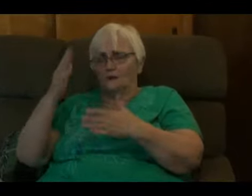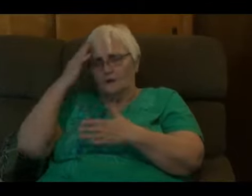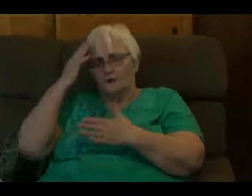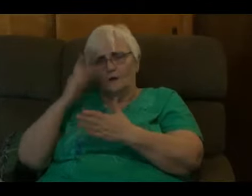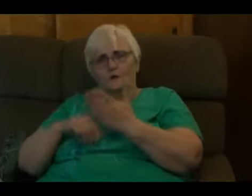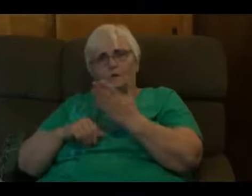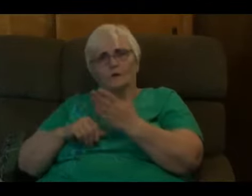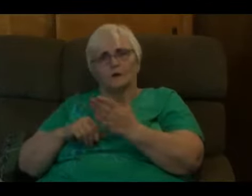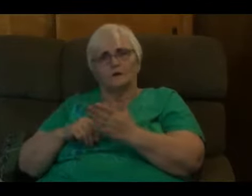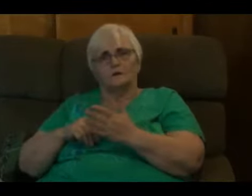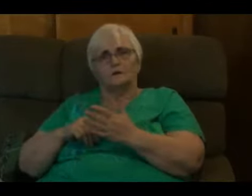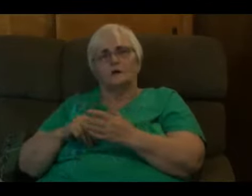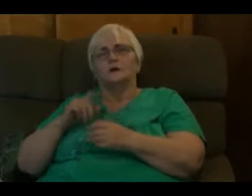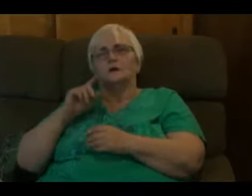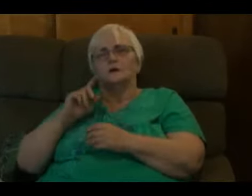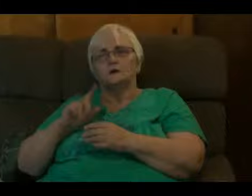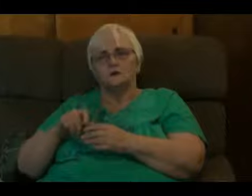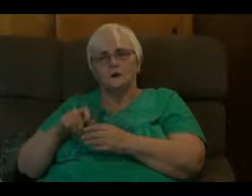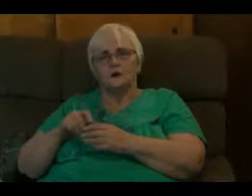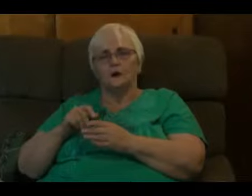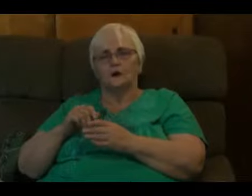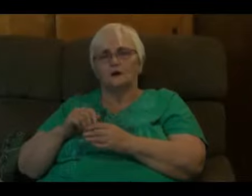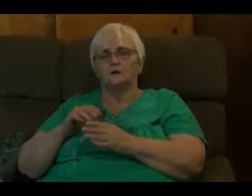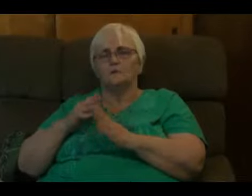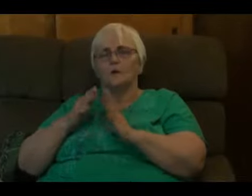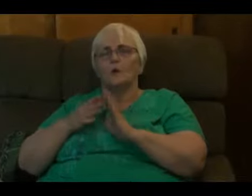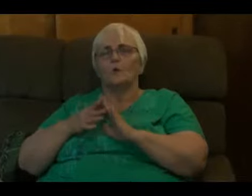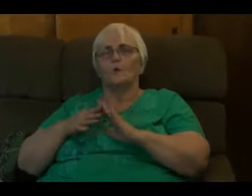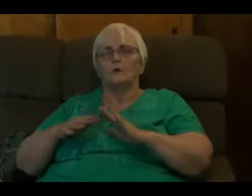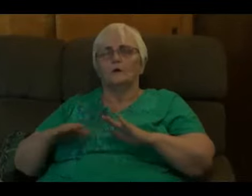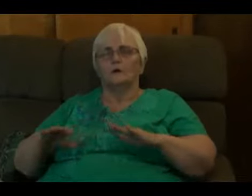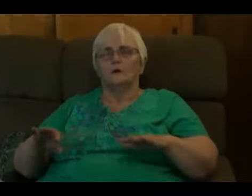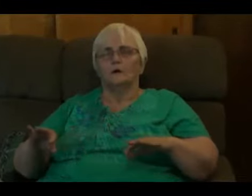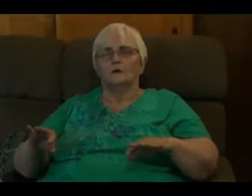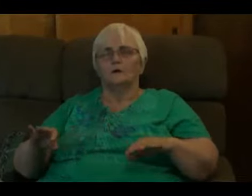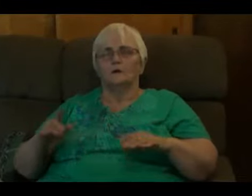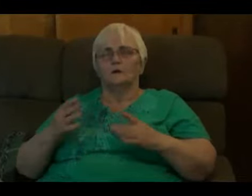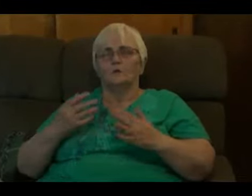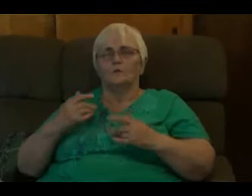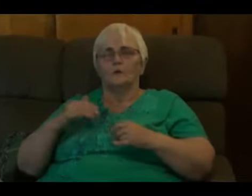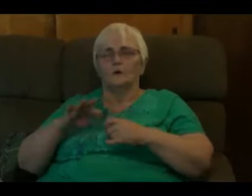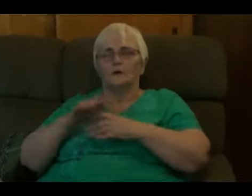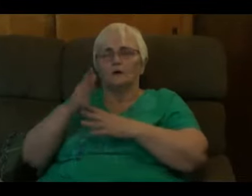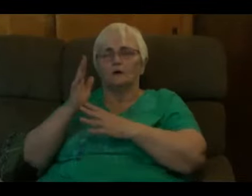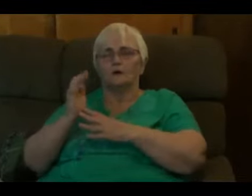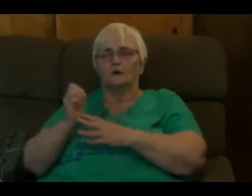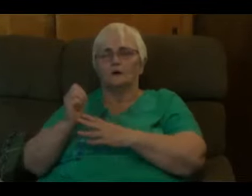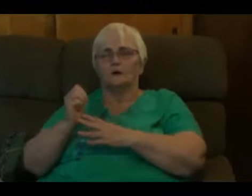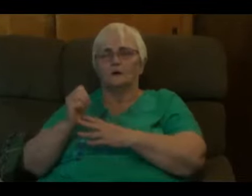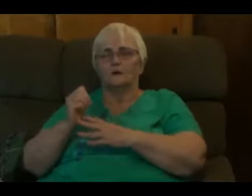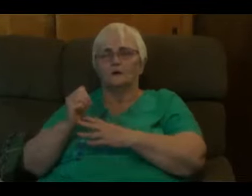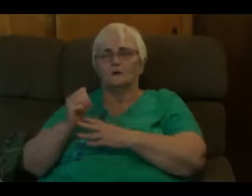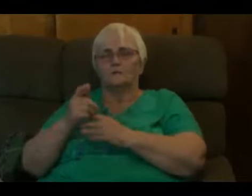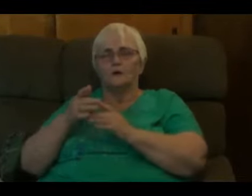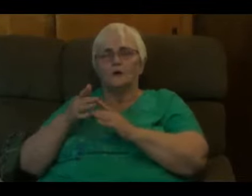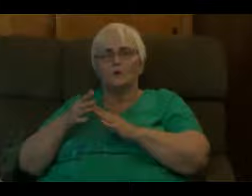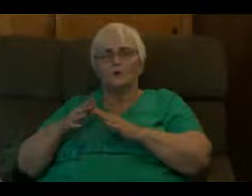Just be still and wait on God. Amen. be still and wait on God, and He will clear up